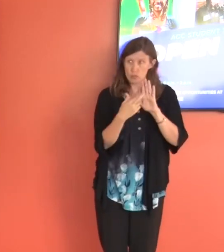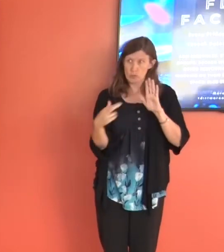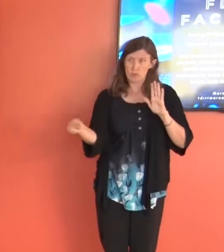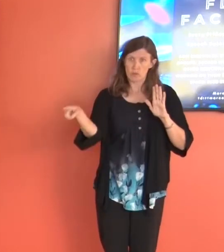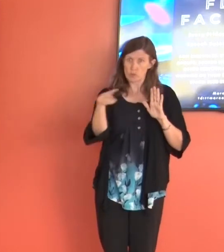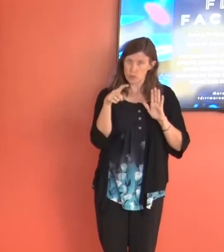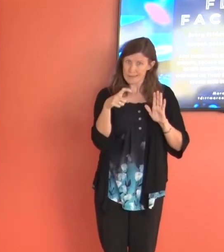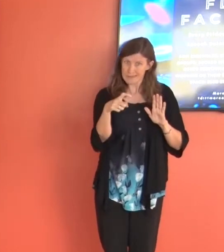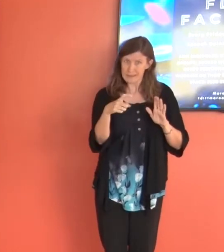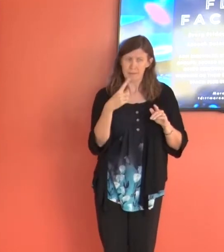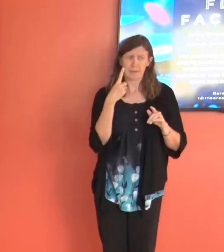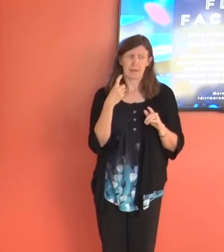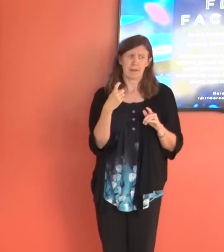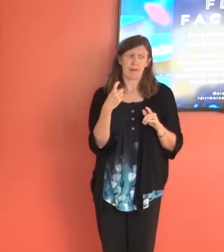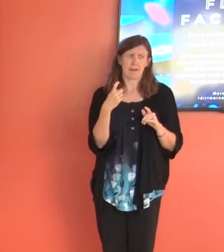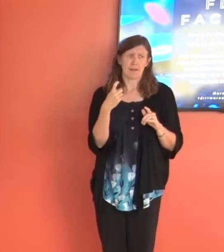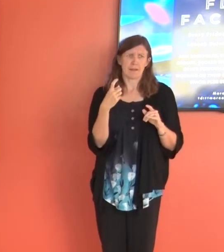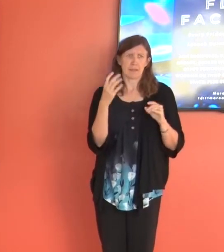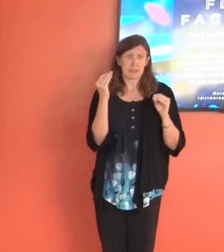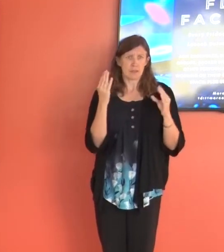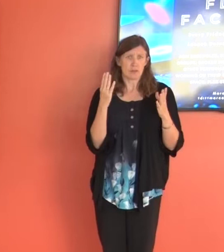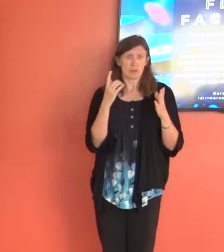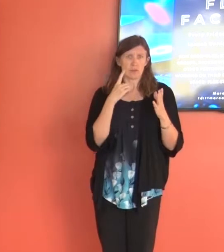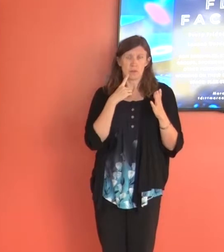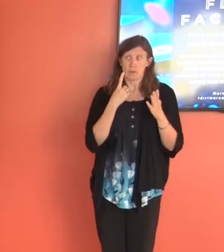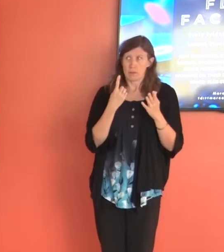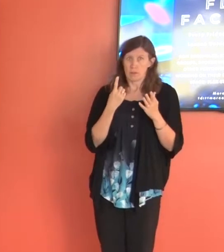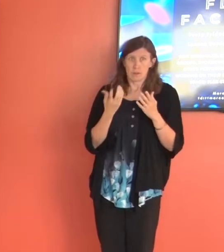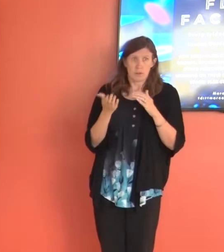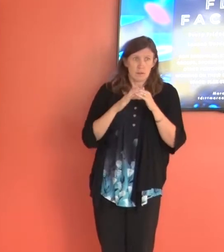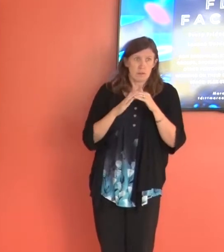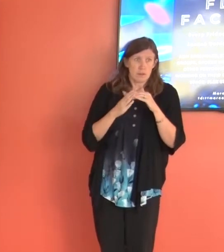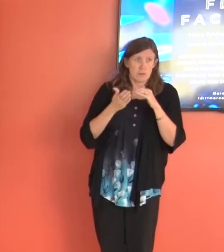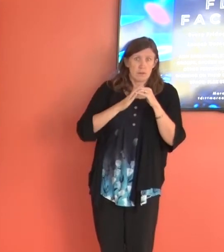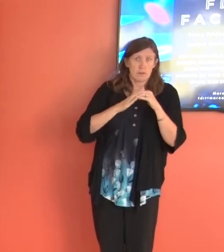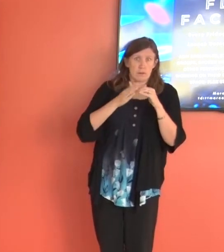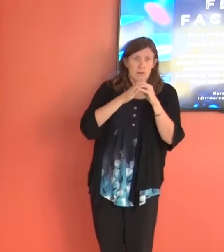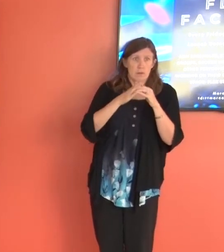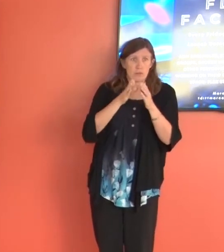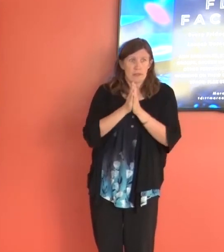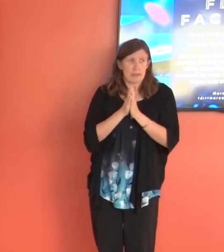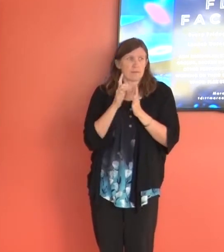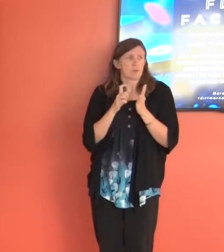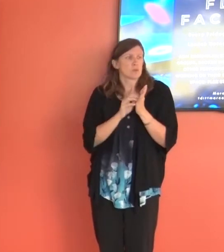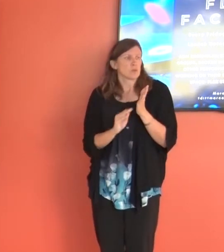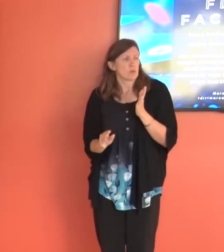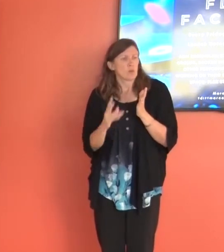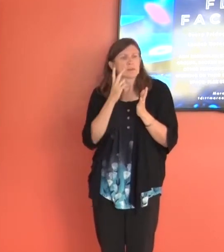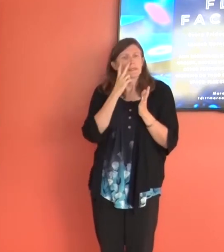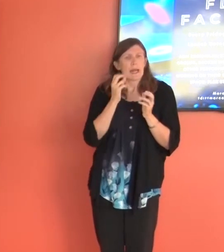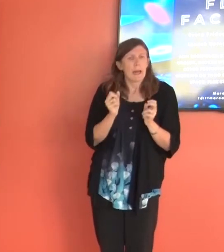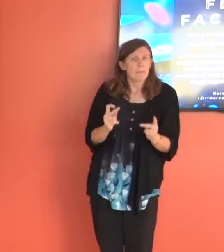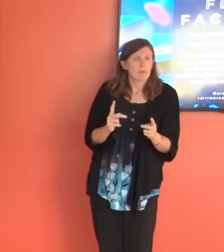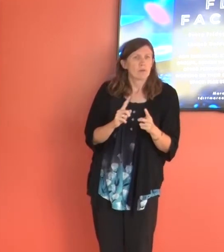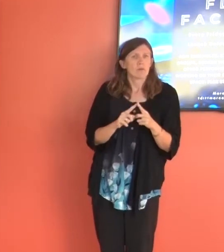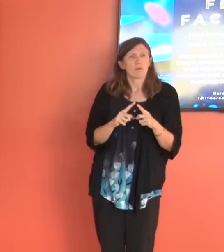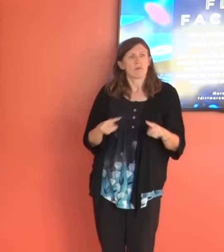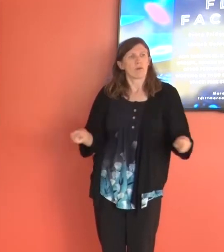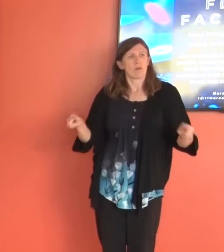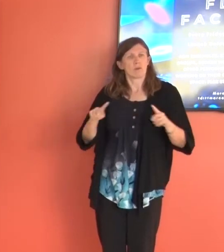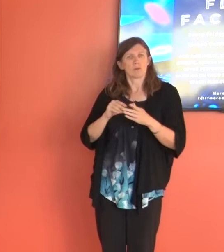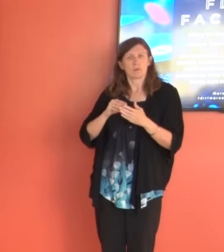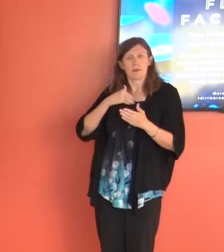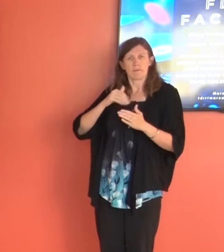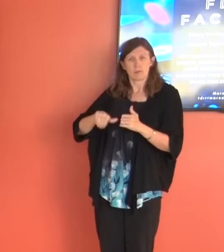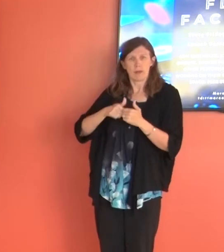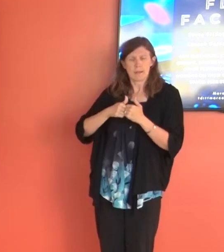they need, because they're getting more and more requests from students, or they're seeing opportunities for students that have challenges and they